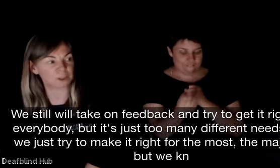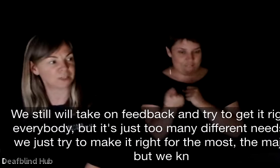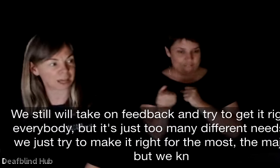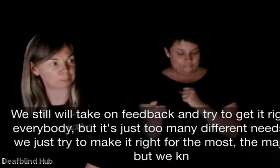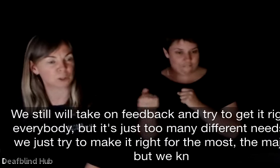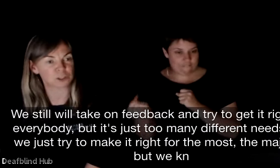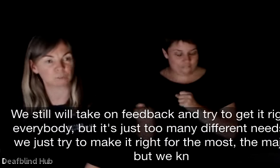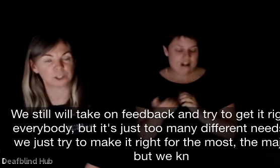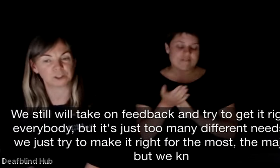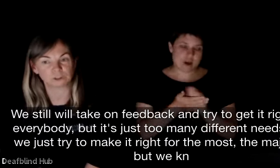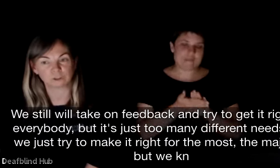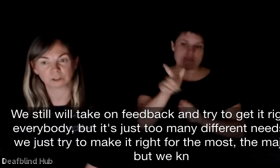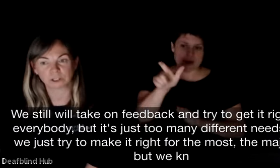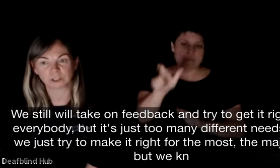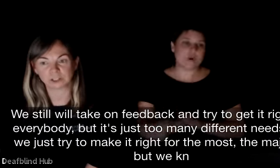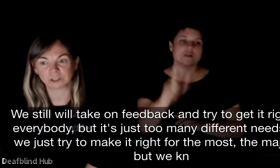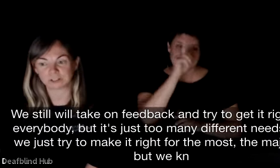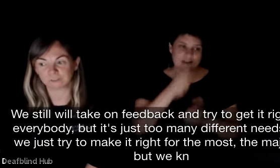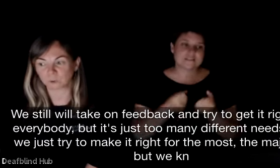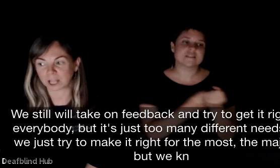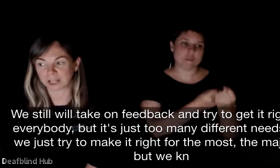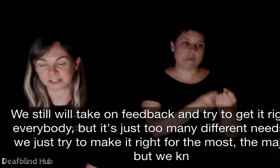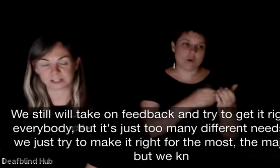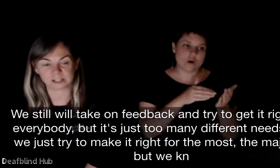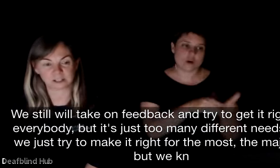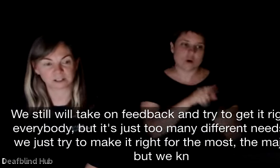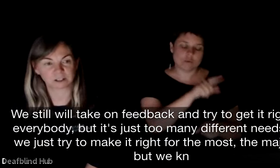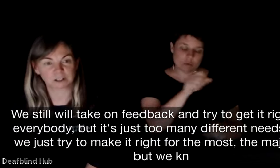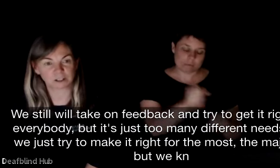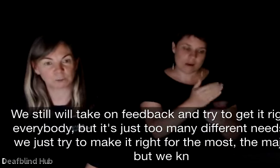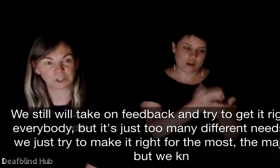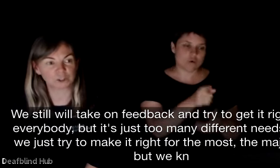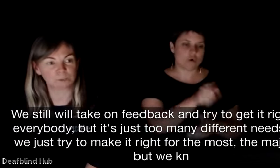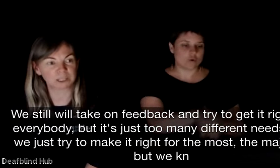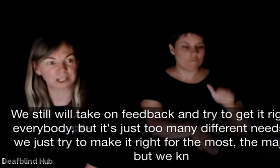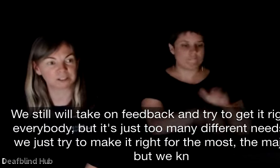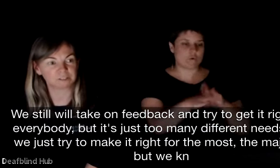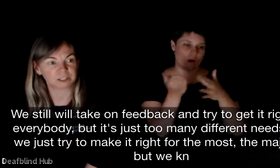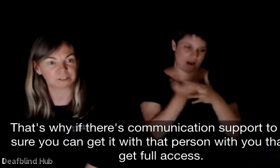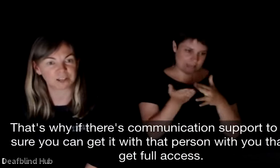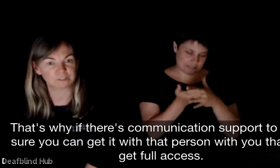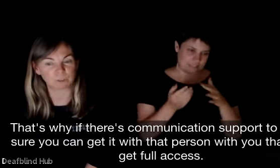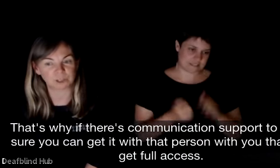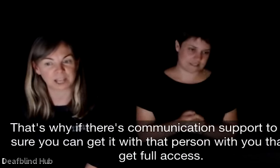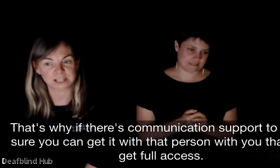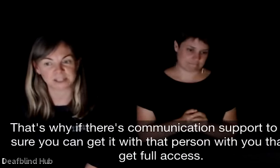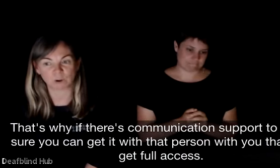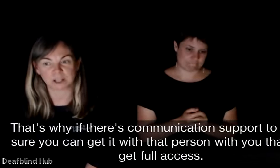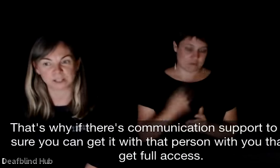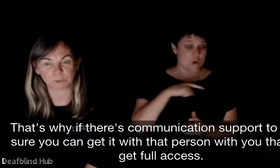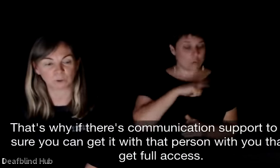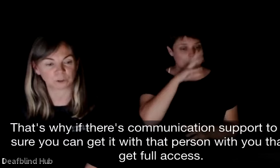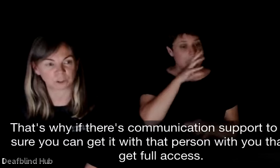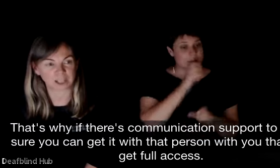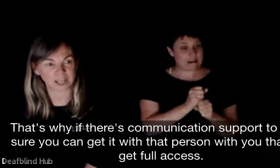it with that person with you, that you get full access. We do believe if everybody has the